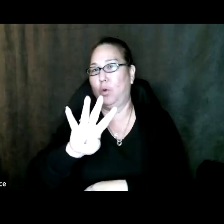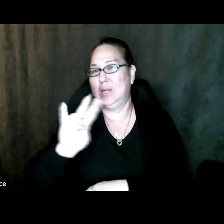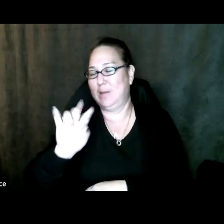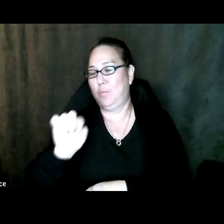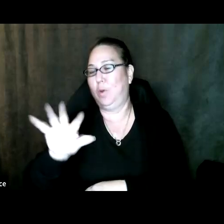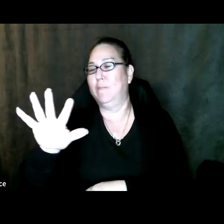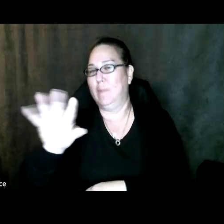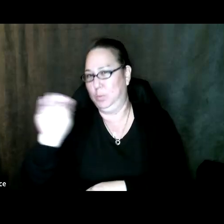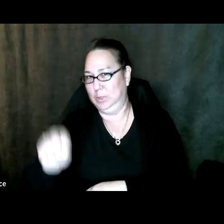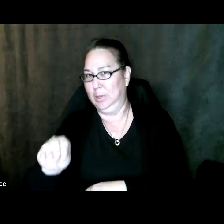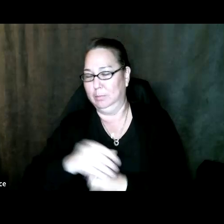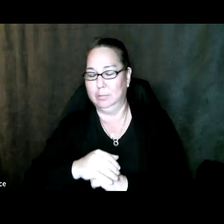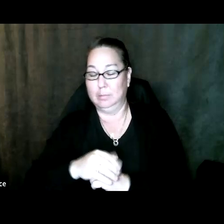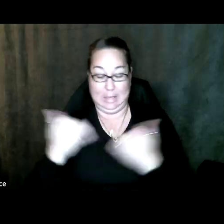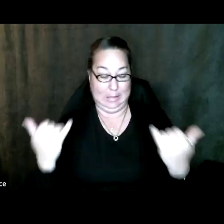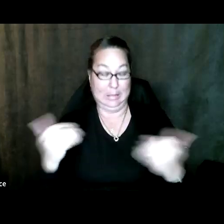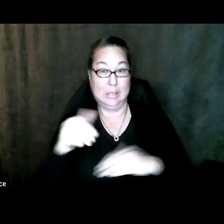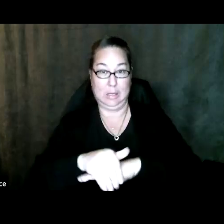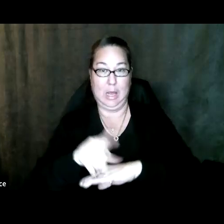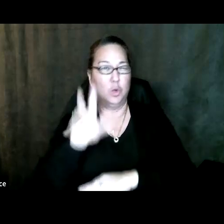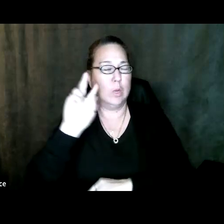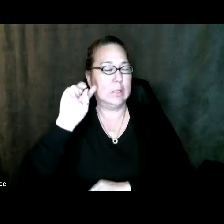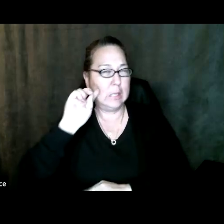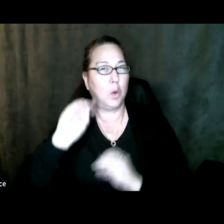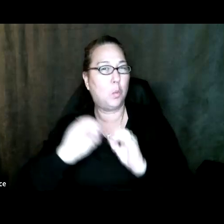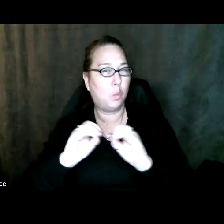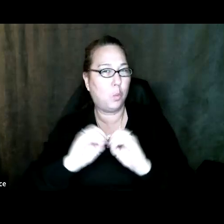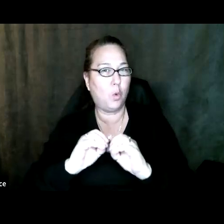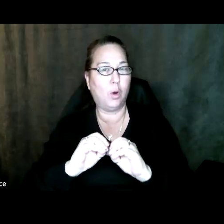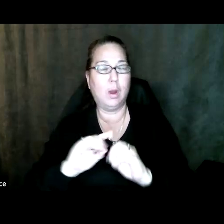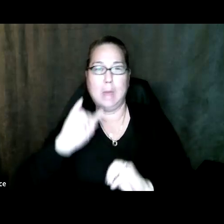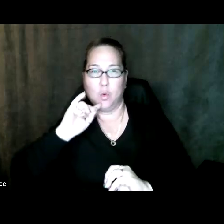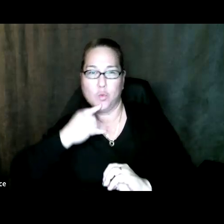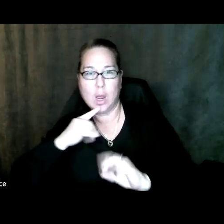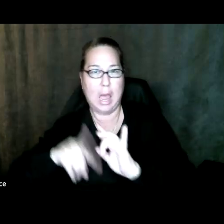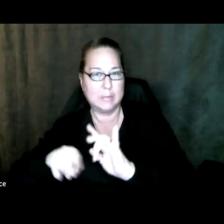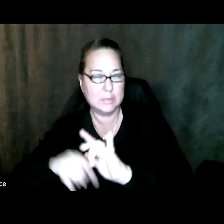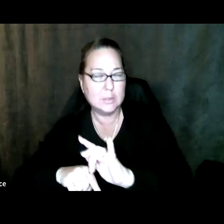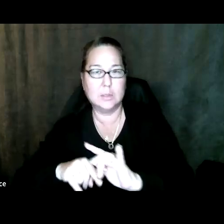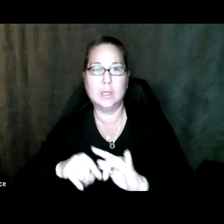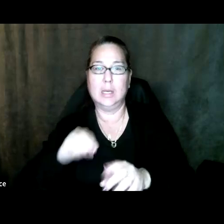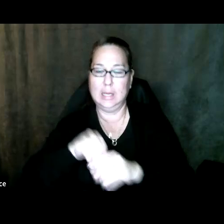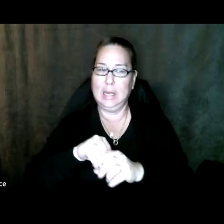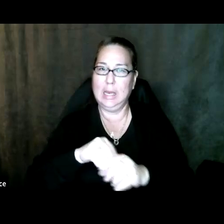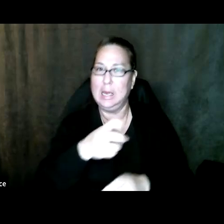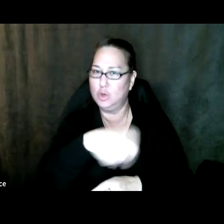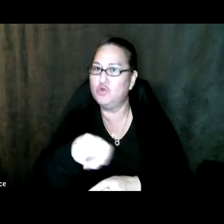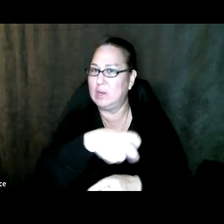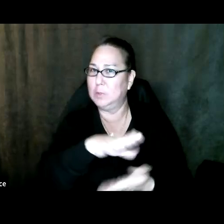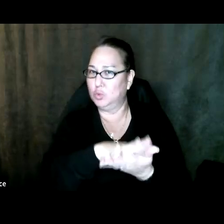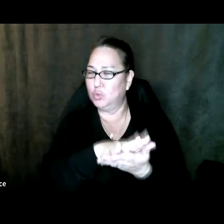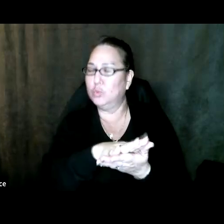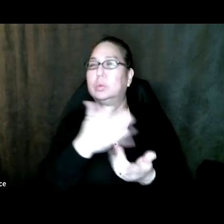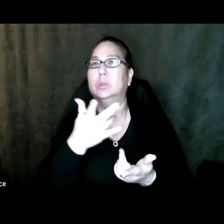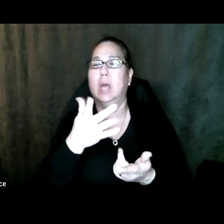47.5%. Tonight, you will hear more about chronic absenteeism in our transformation schools, as well as more about